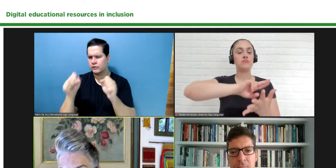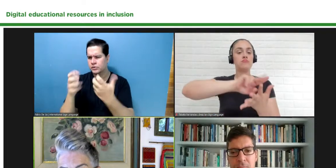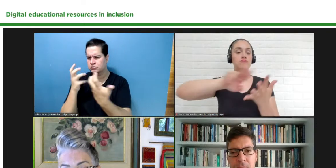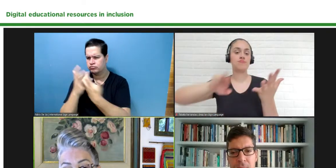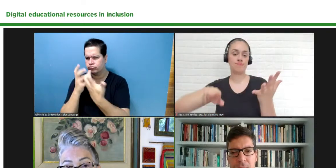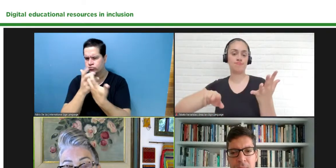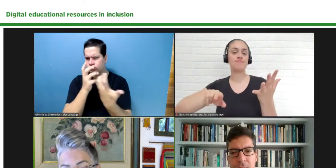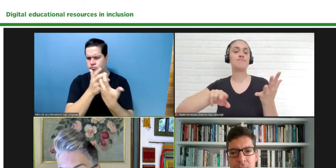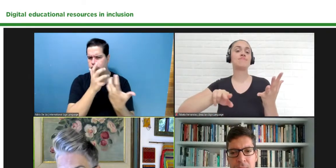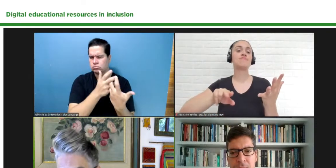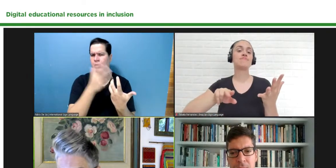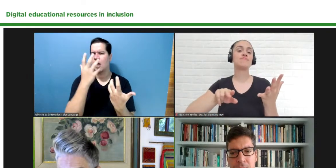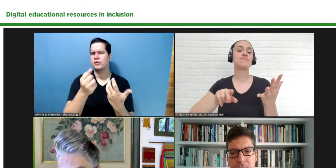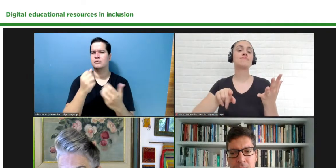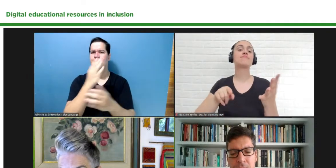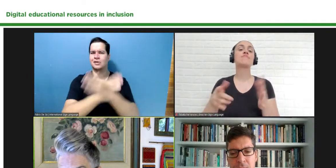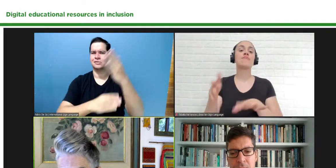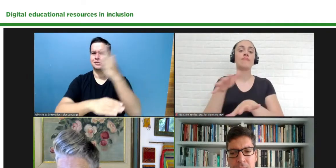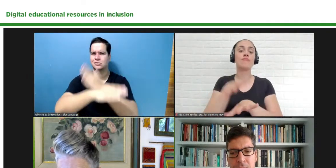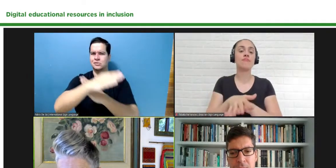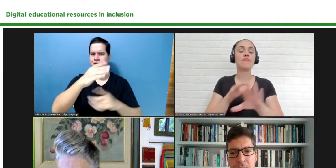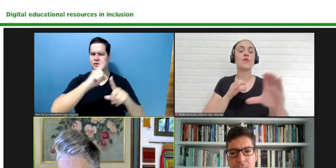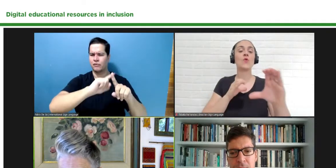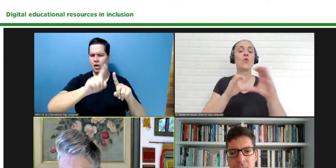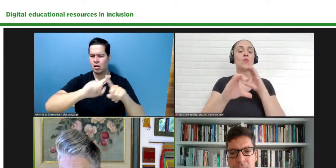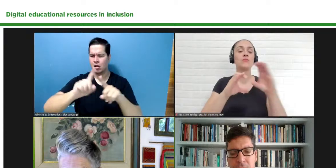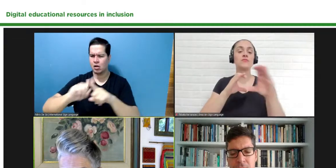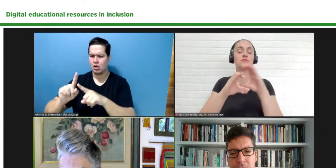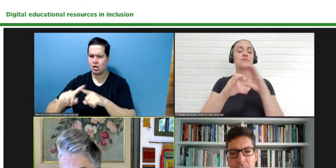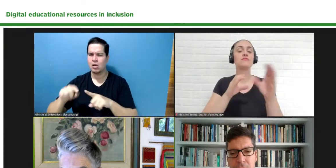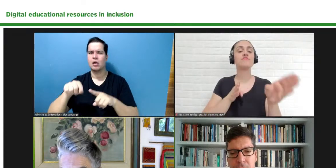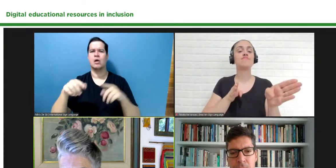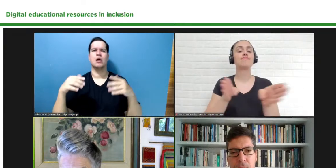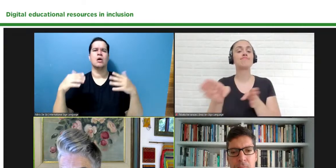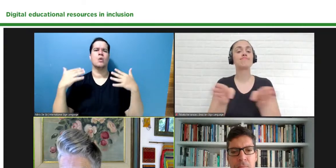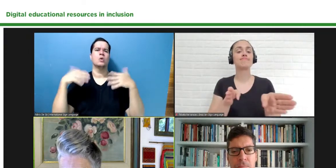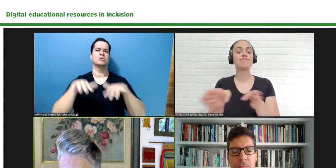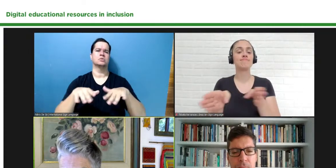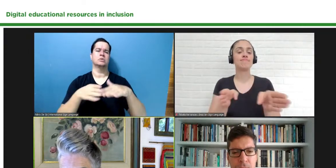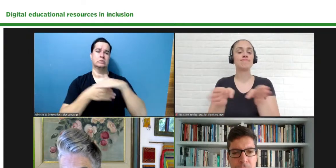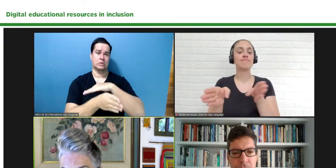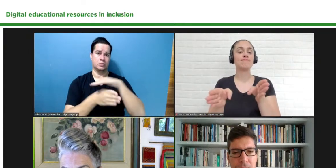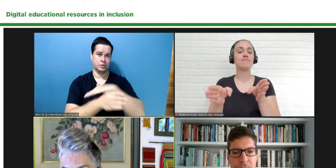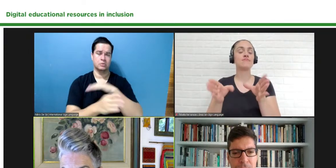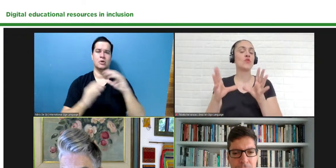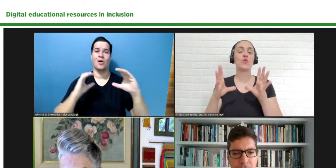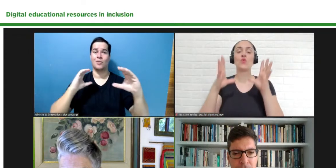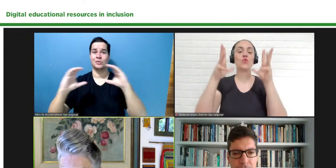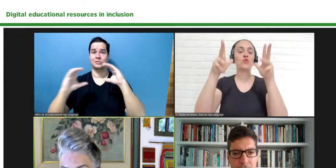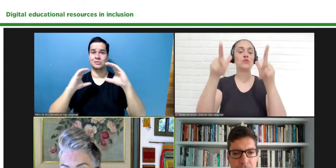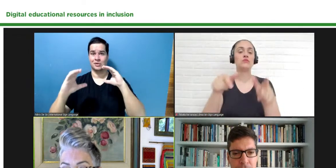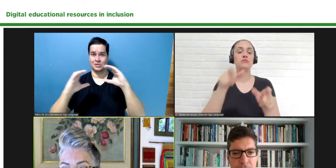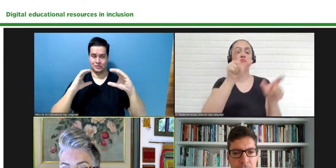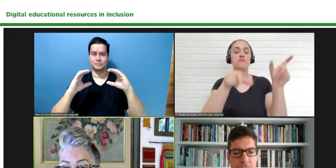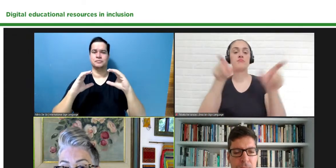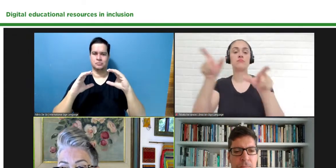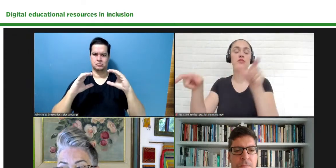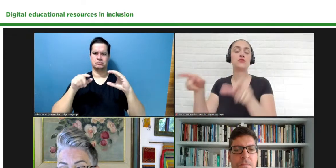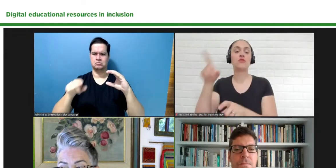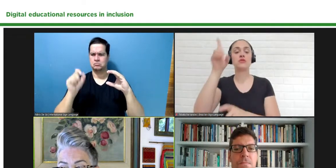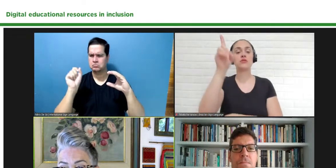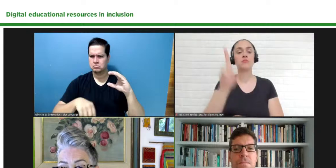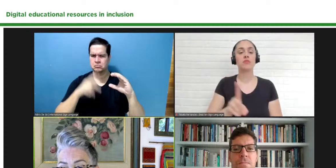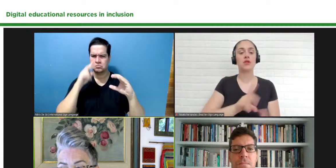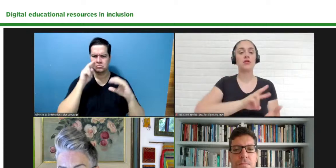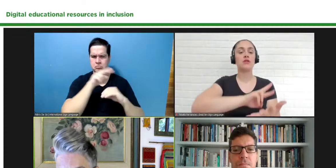offer of communication accessibility resources to all kinds of disabilities at